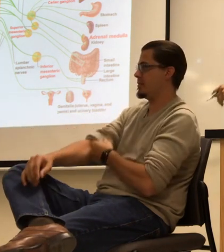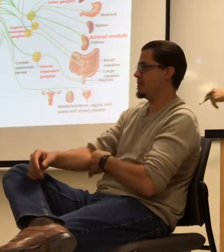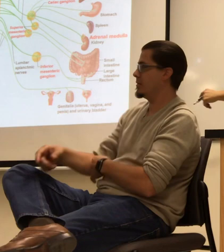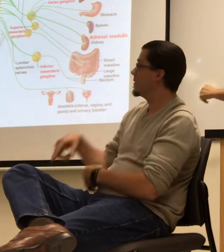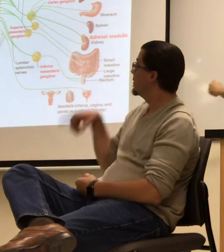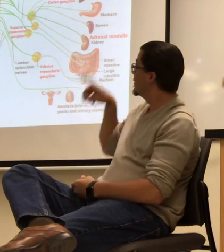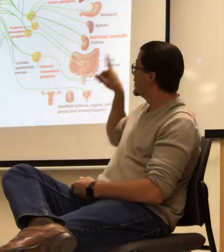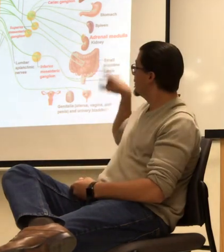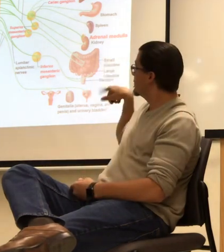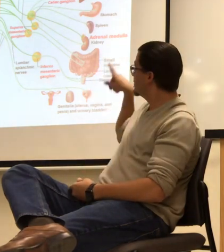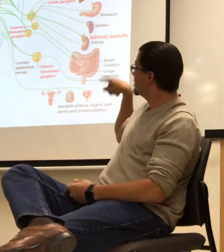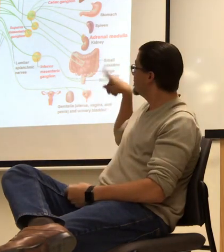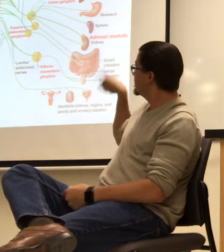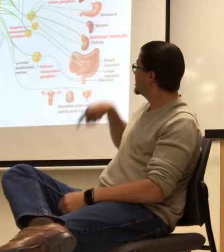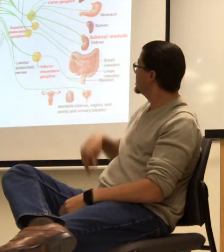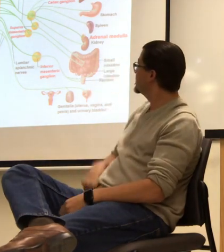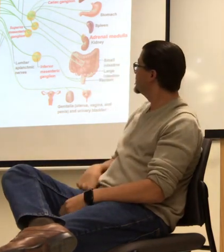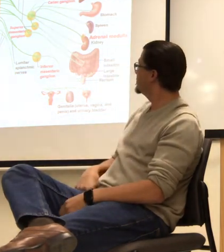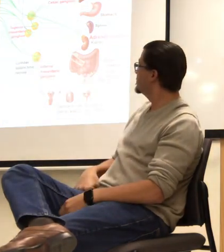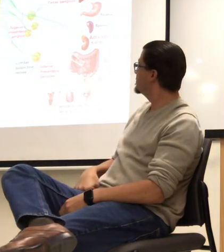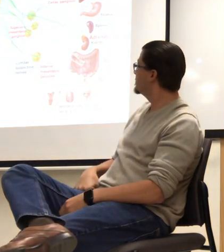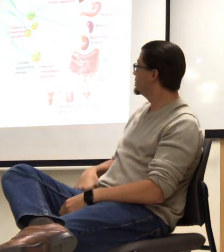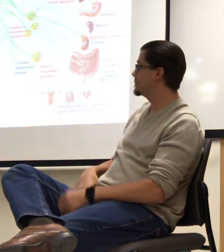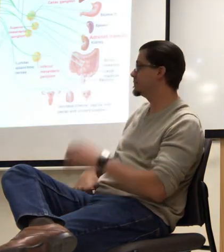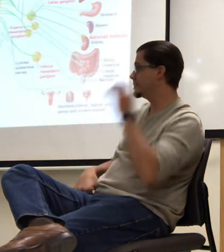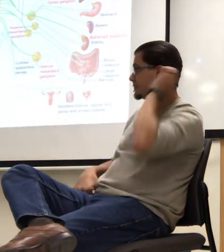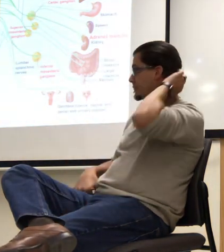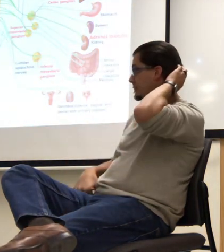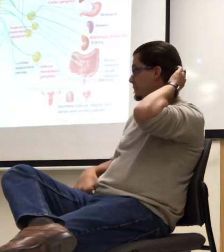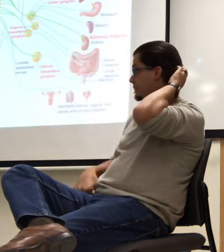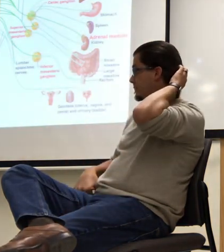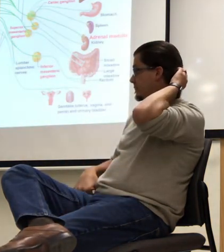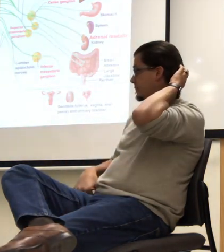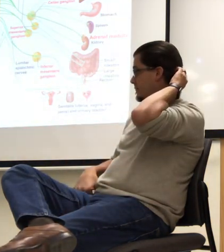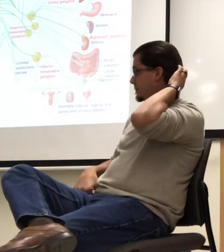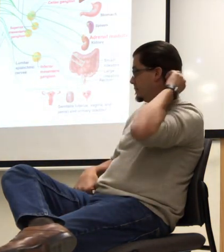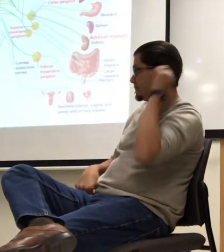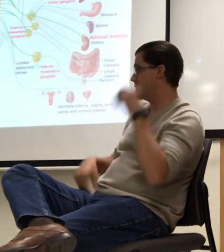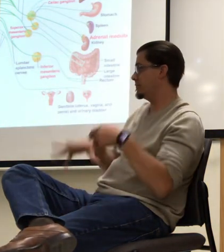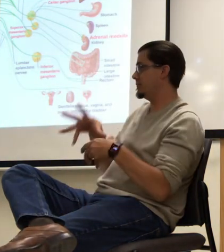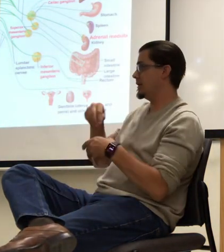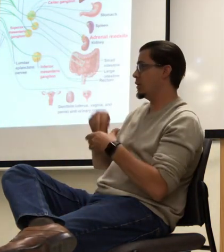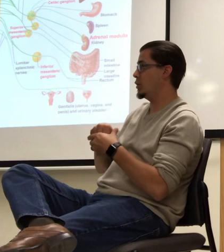ones. They include